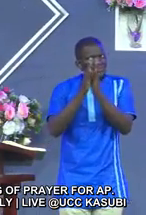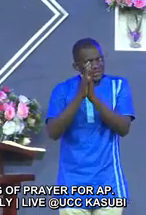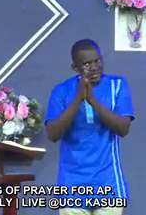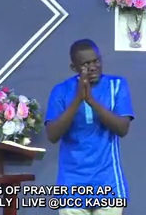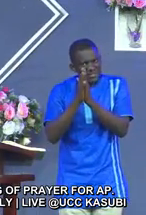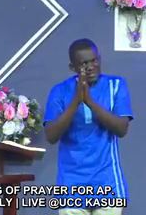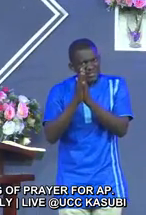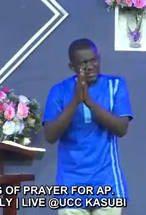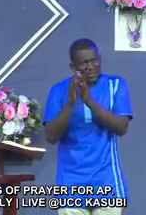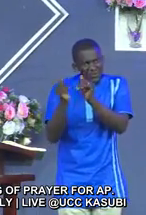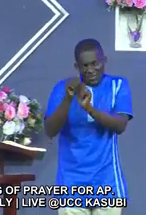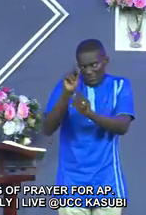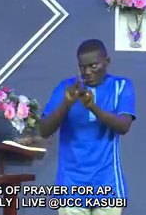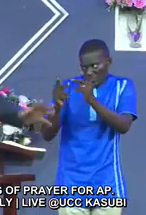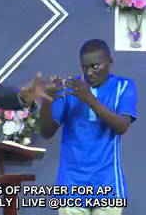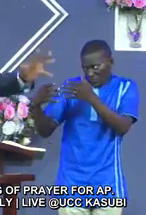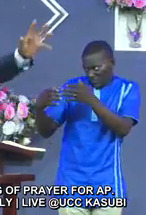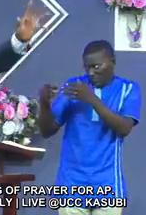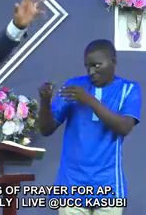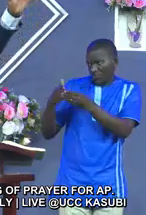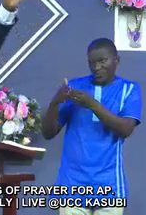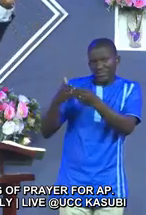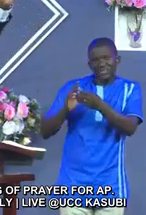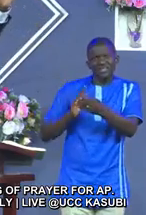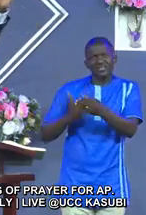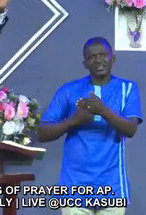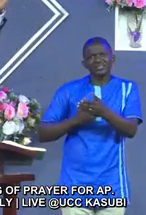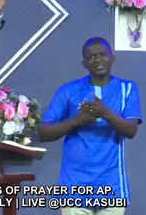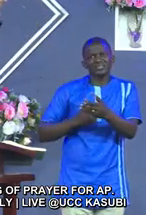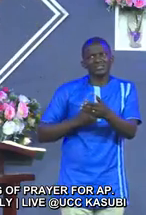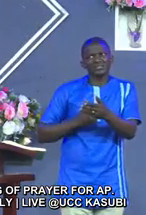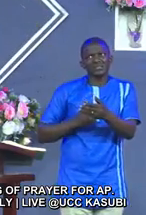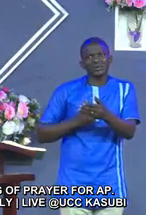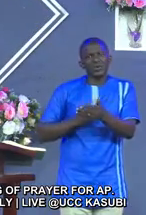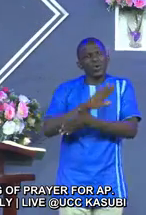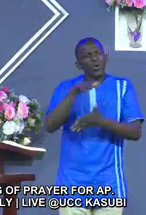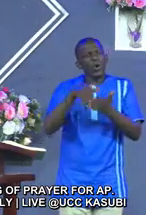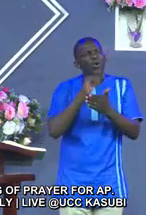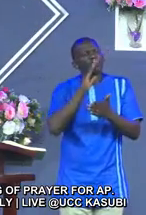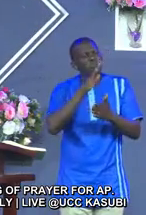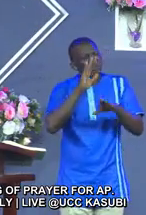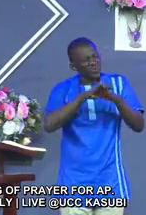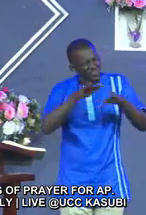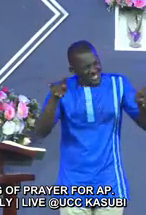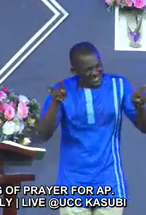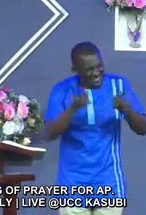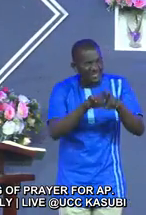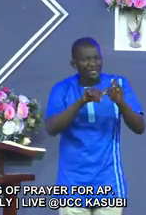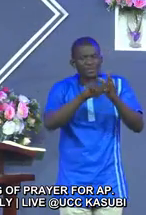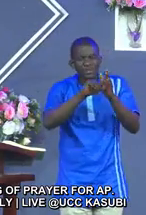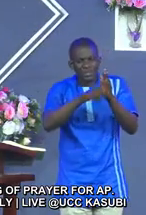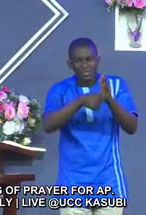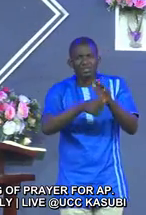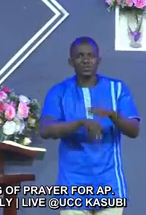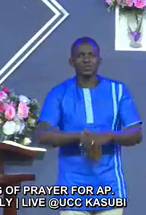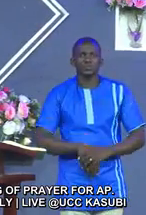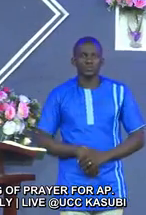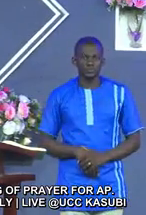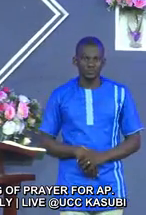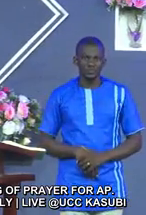wanted as we begin to pray, whoever will believe in us. Let us all have one